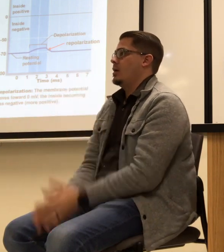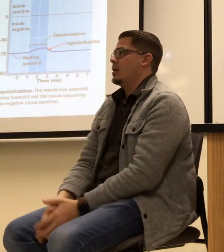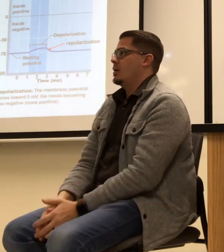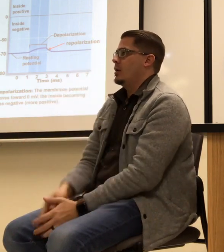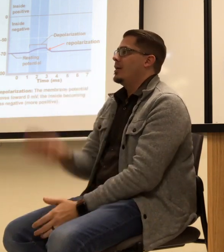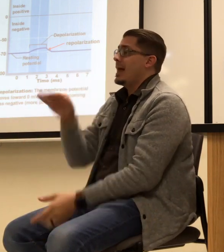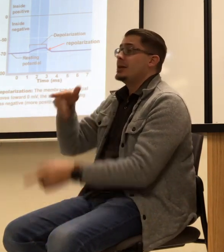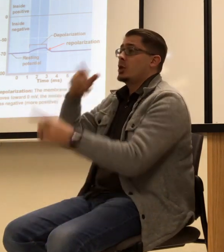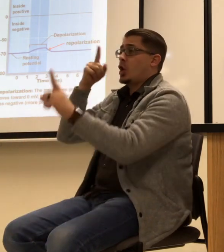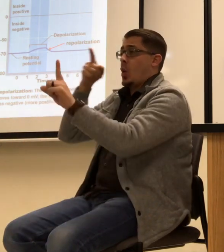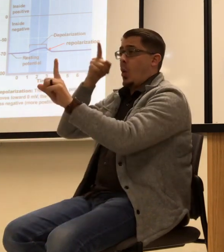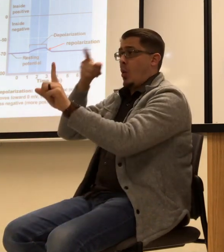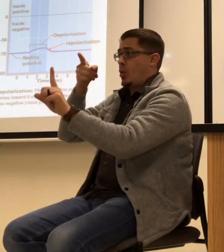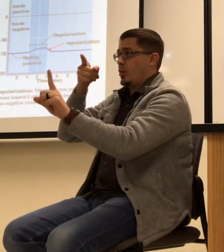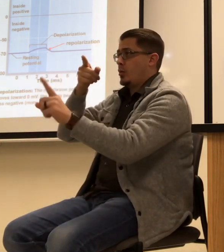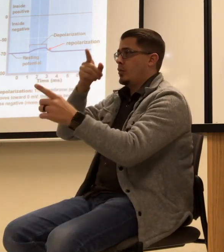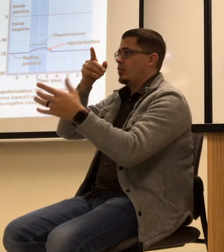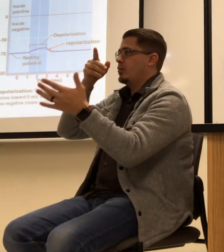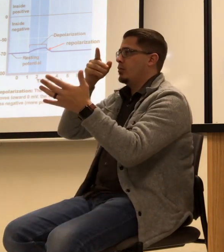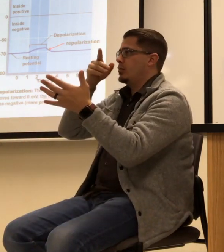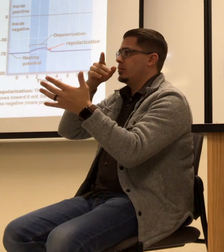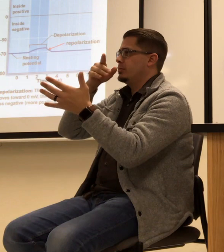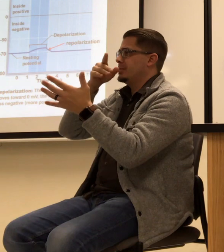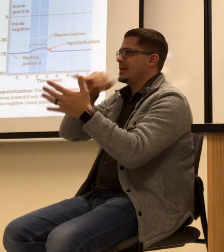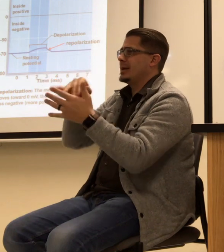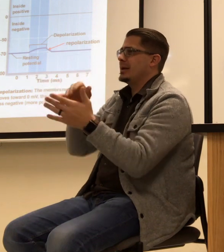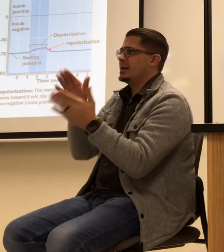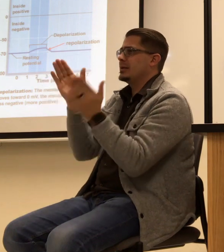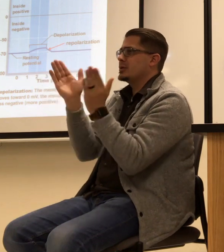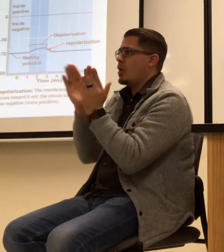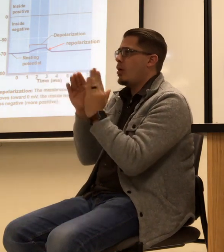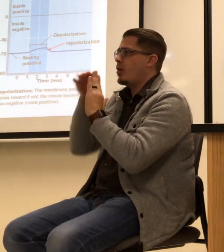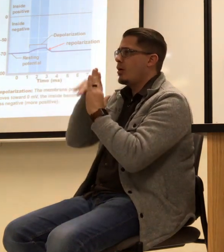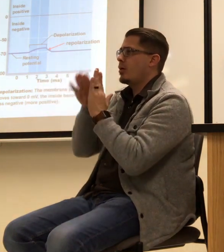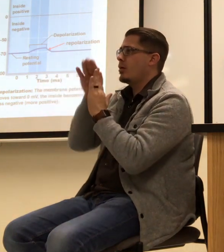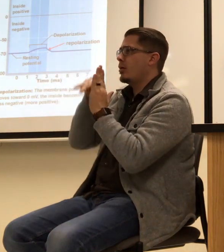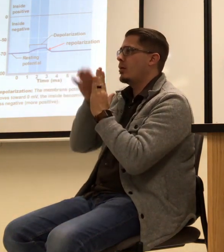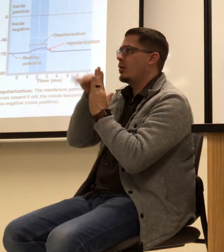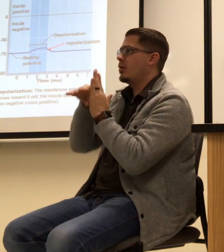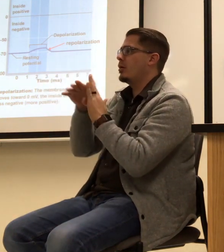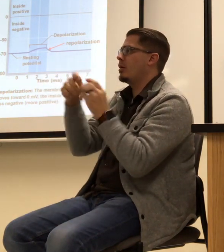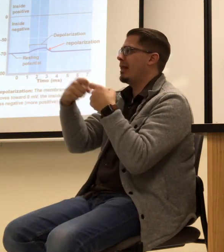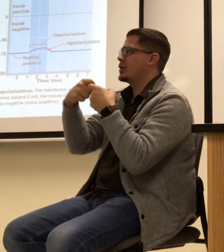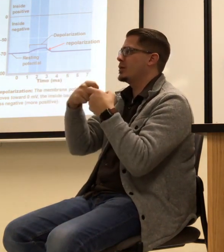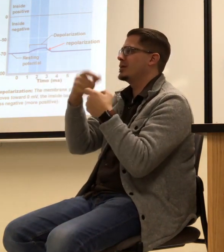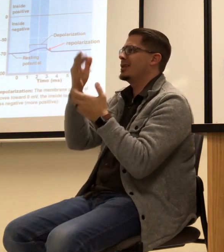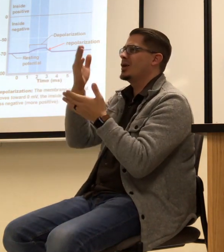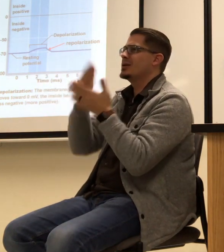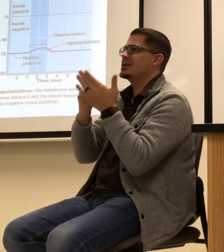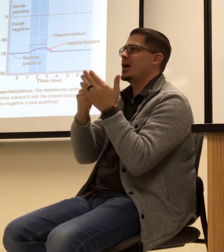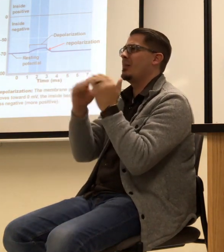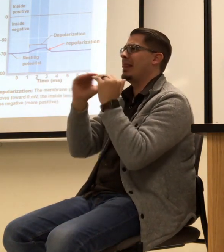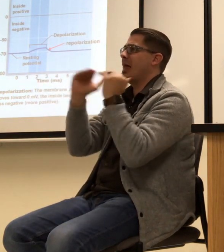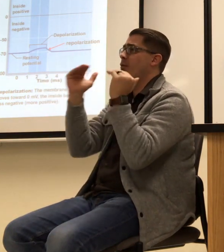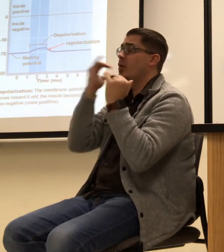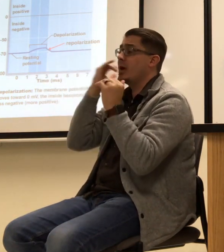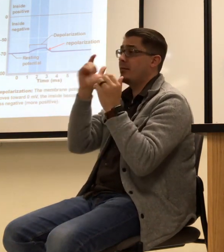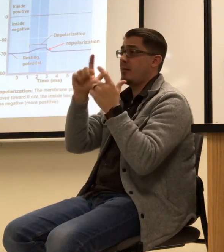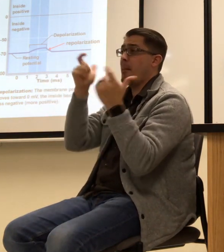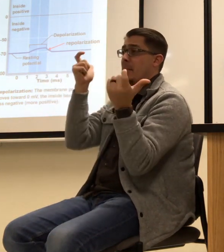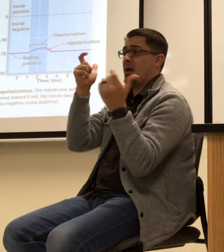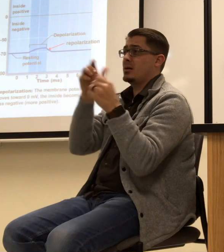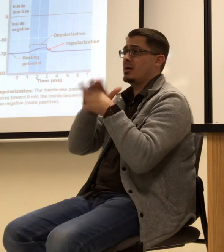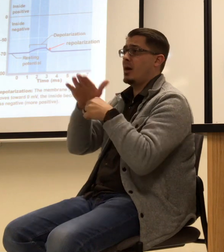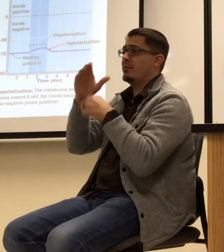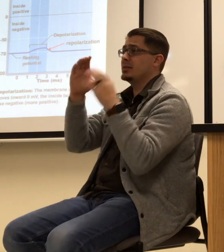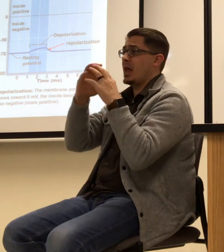that's the goal here by studying all these little teeny little blips and dips. There's some threshold. If it's a big enough jolt, the cell